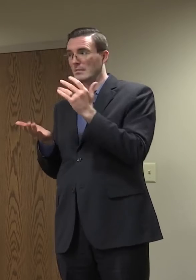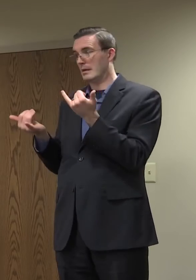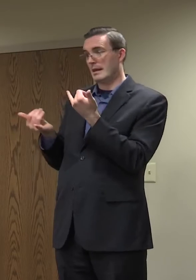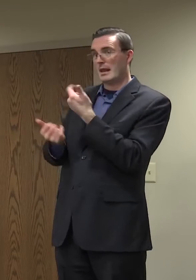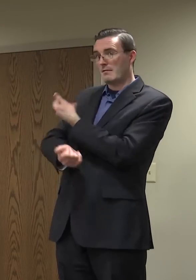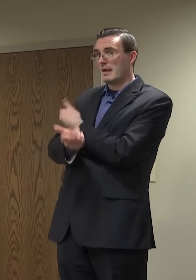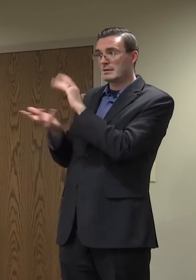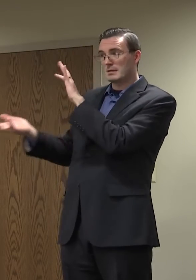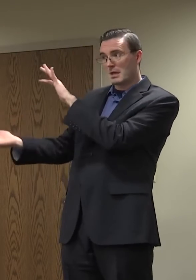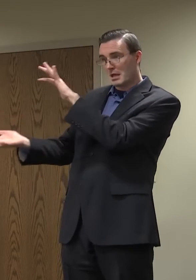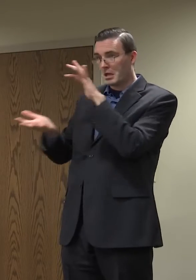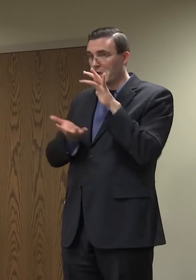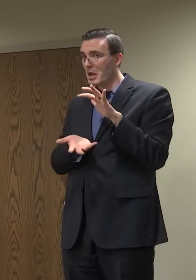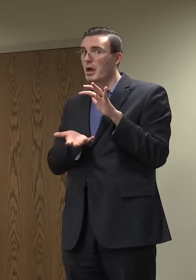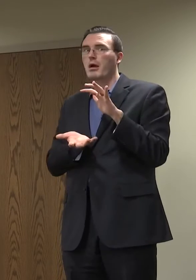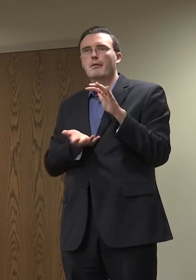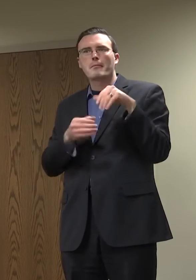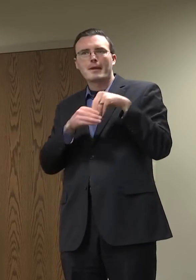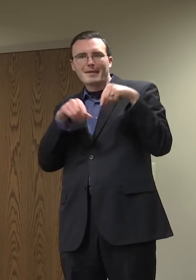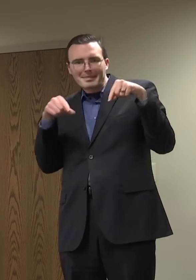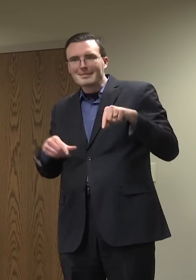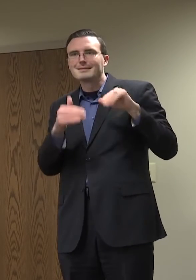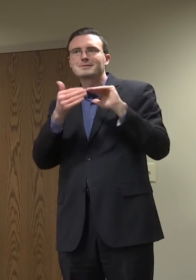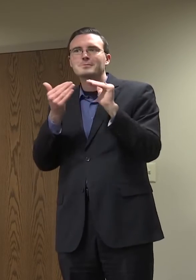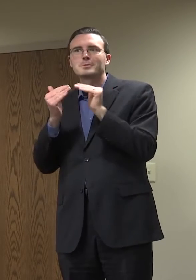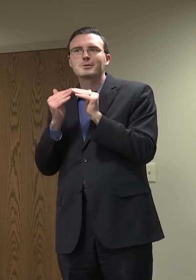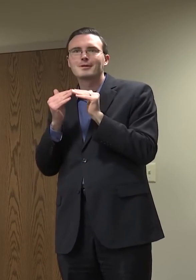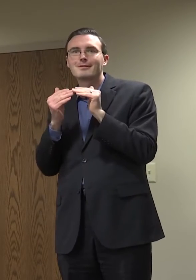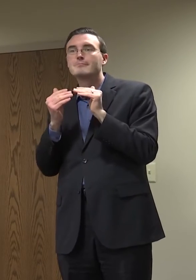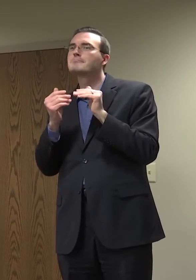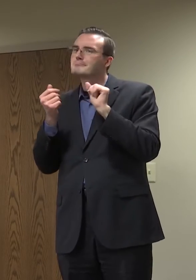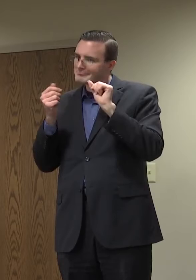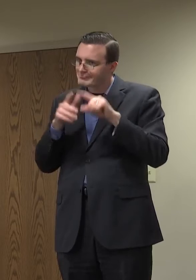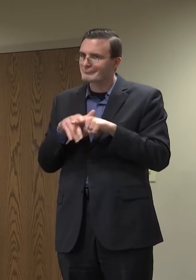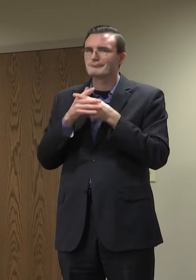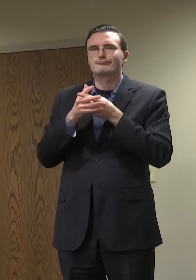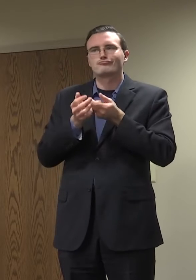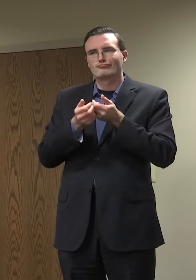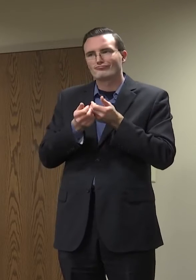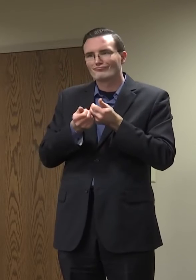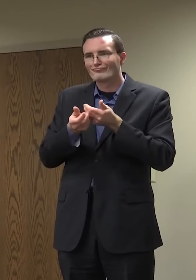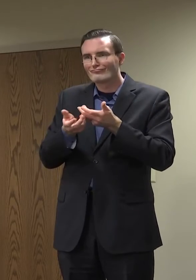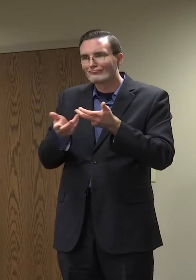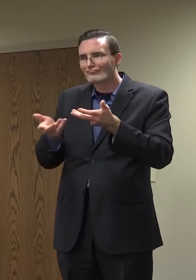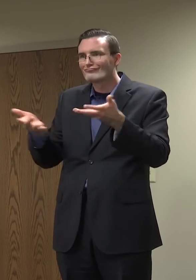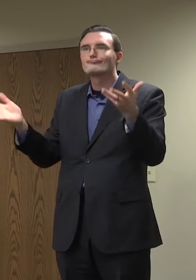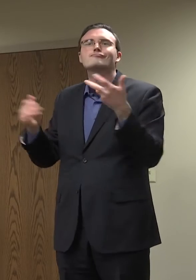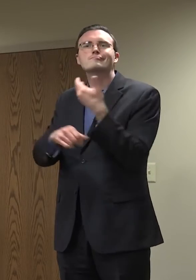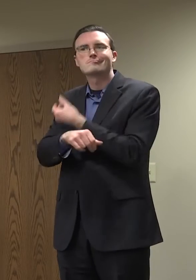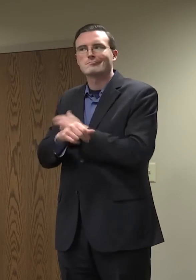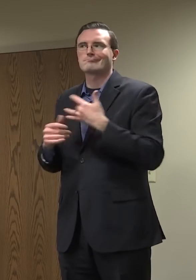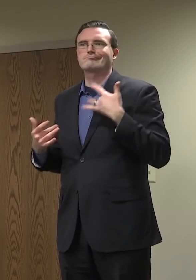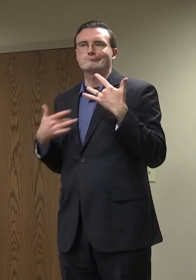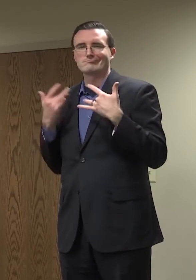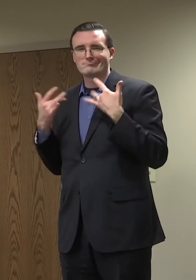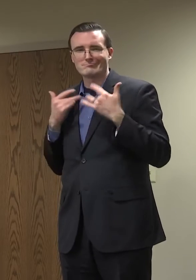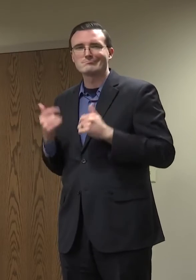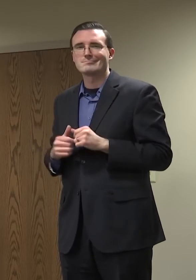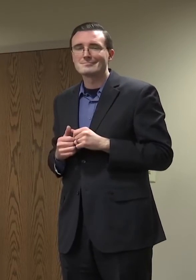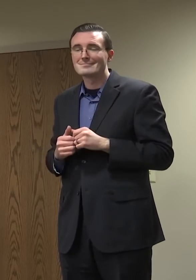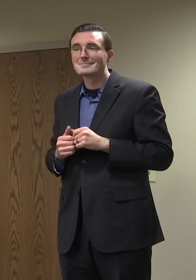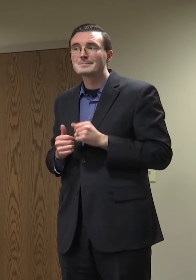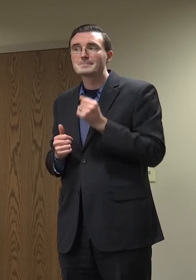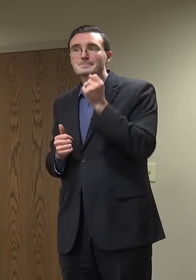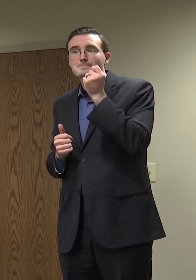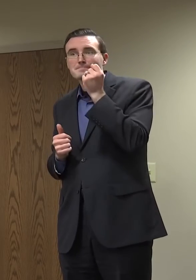our community, and implementation of it is beginning. However, as we've always said, as you're